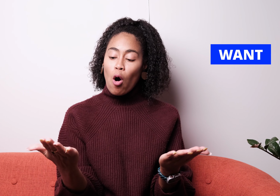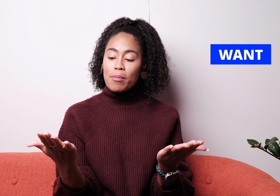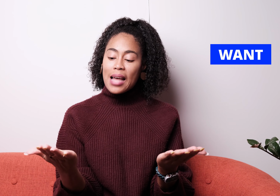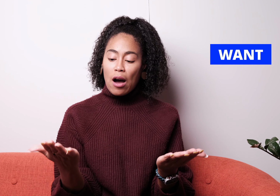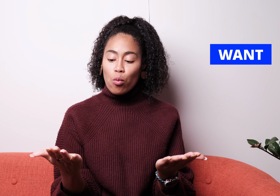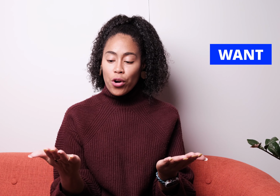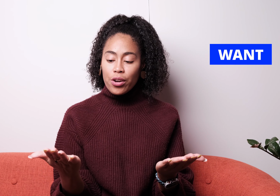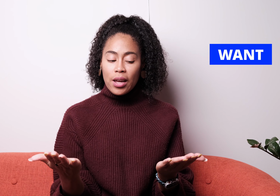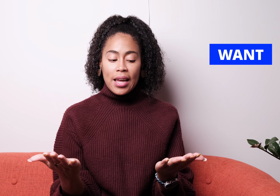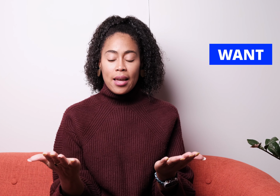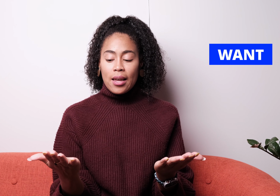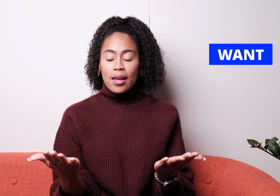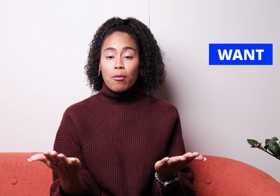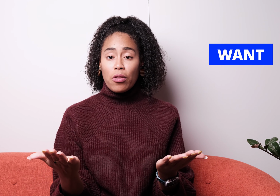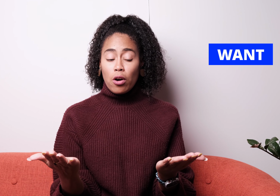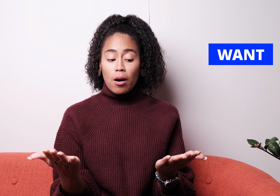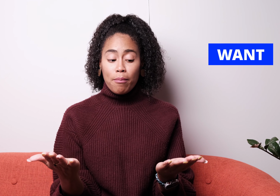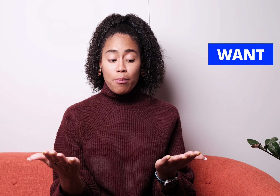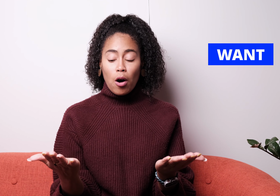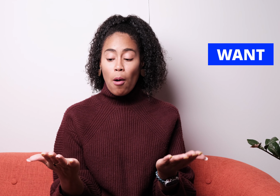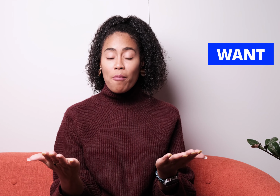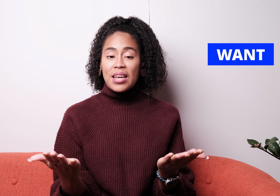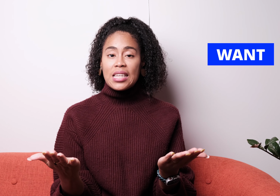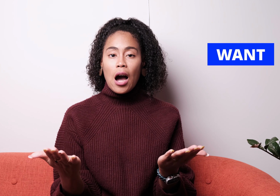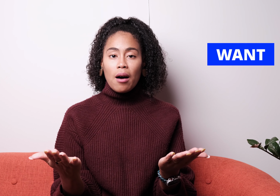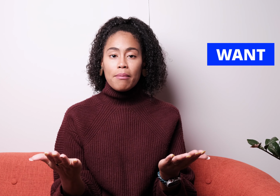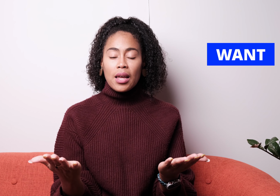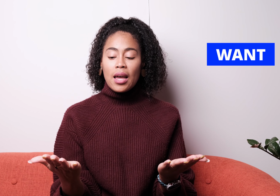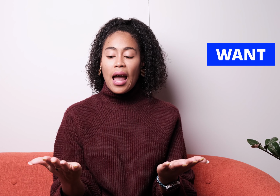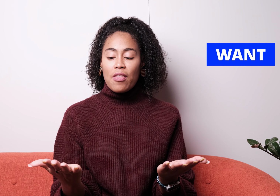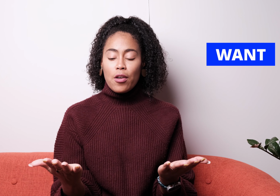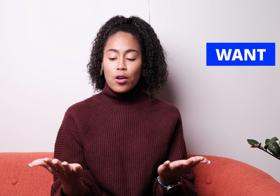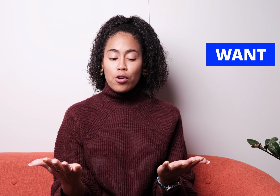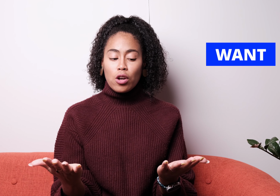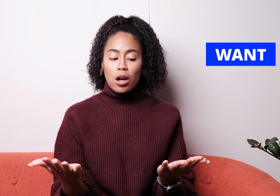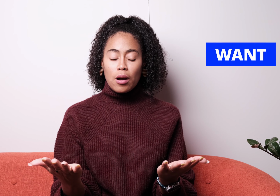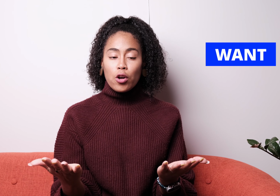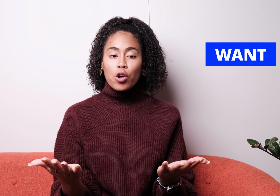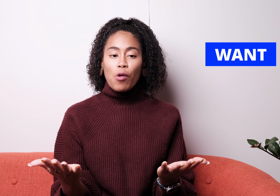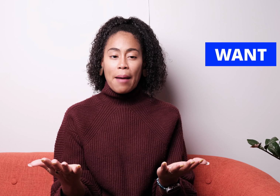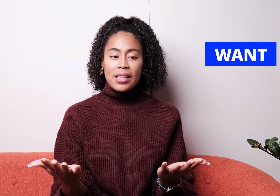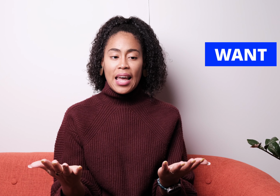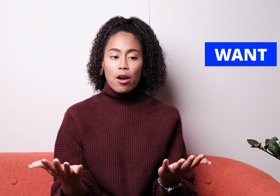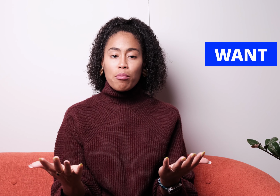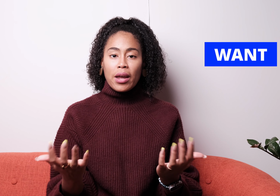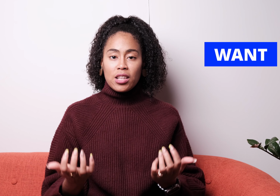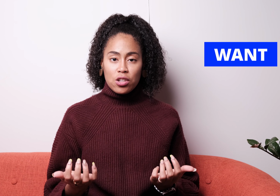palms outward with a palm facing up. And you're grabbing the air and bringing it to